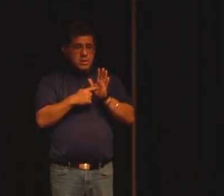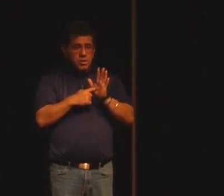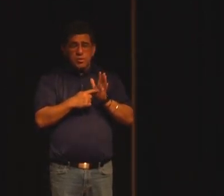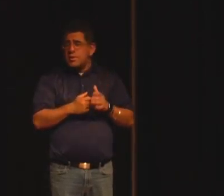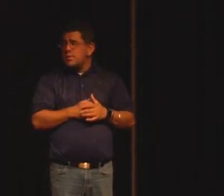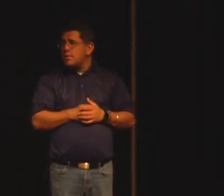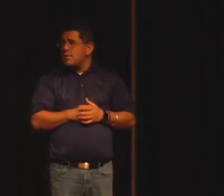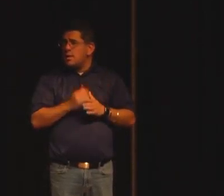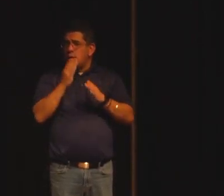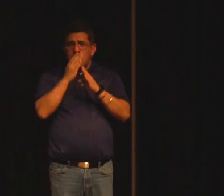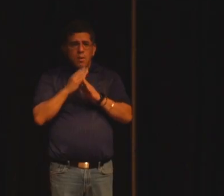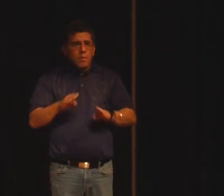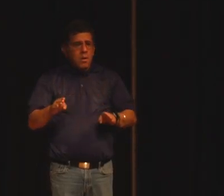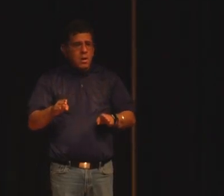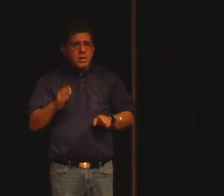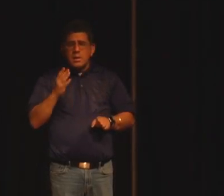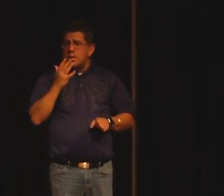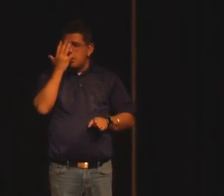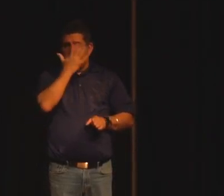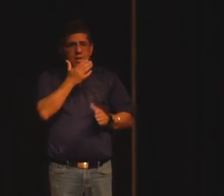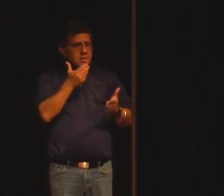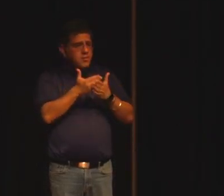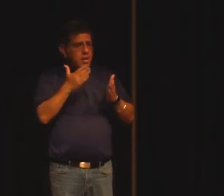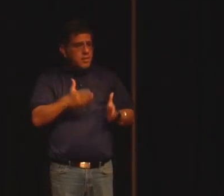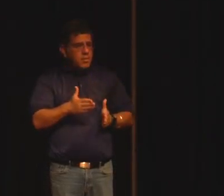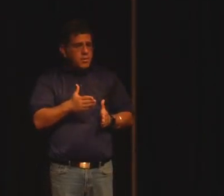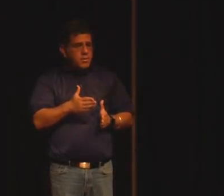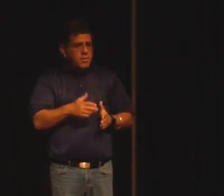if you can quietly look at the face of your neighbor,